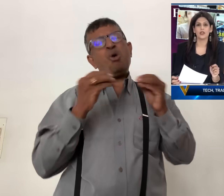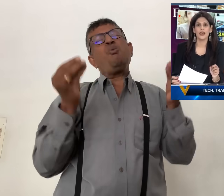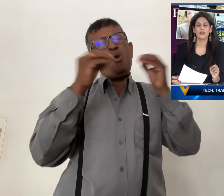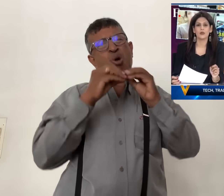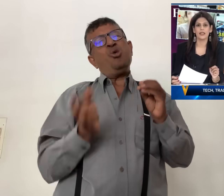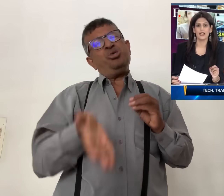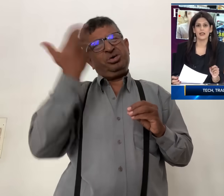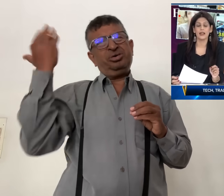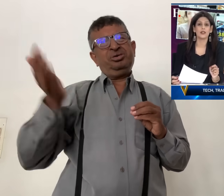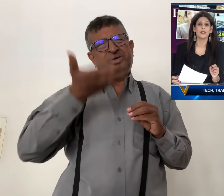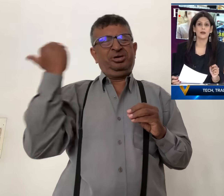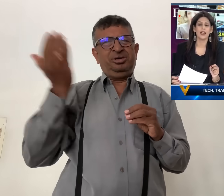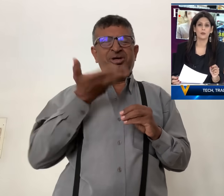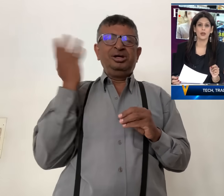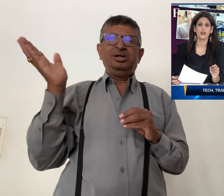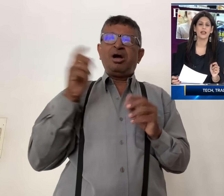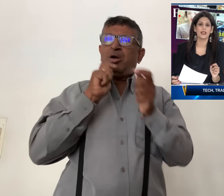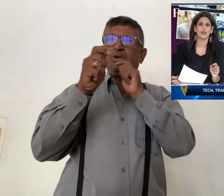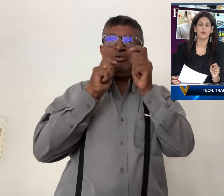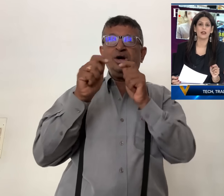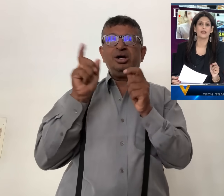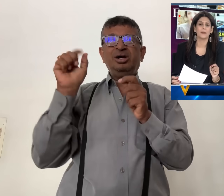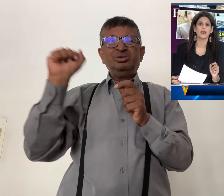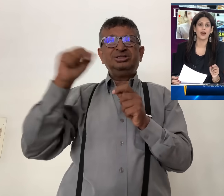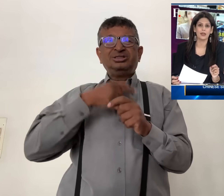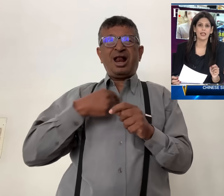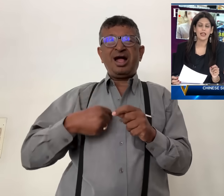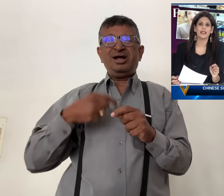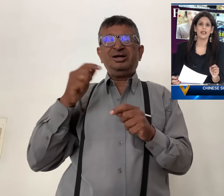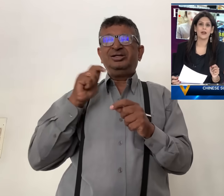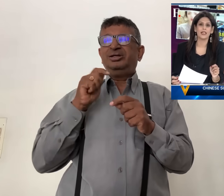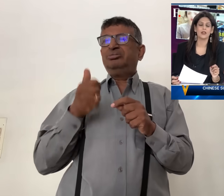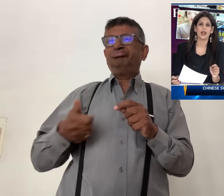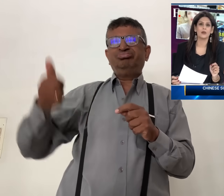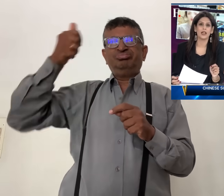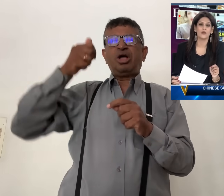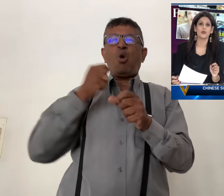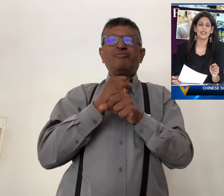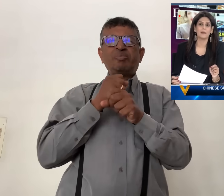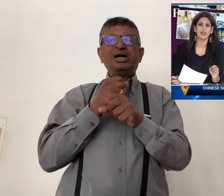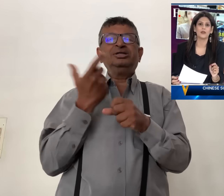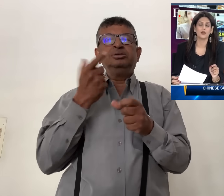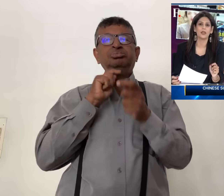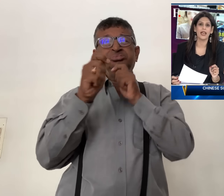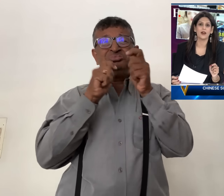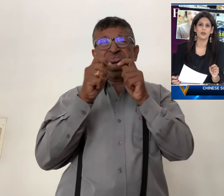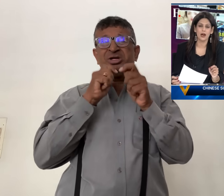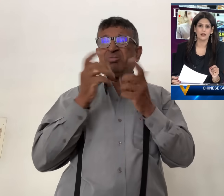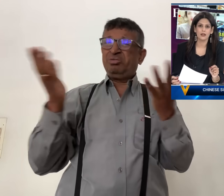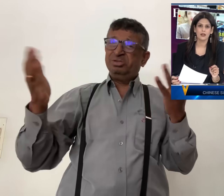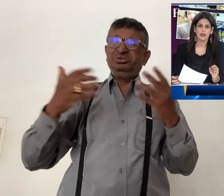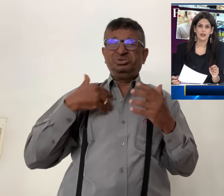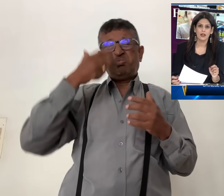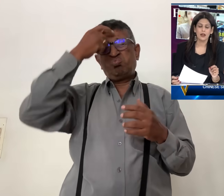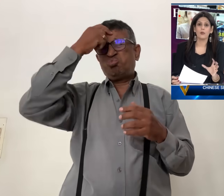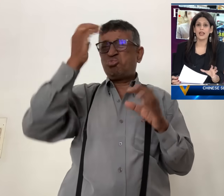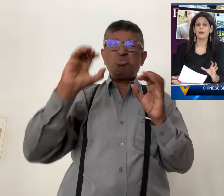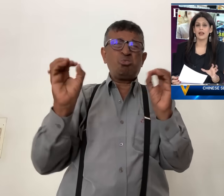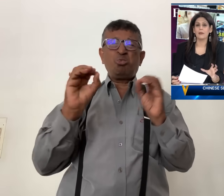China has told its airlines. Now, this is a setback for Boeing. China's aviation market is expanding rapidly. In the next 20 years, China will account for 20% of the global aircraft demand. Now, Boeing had managed